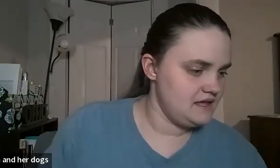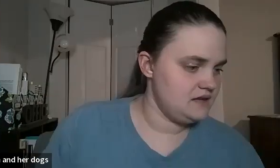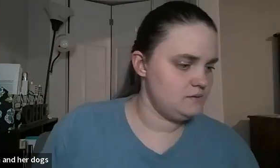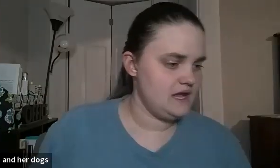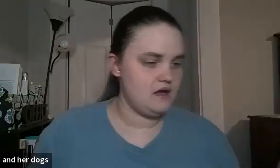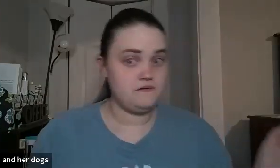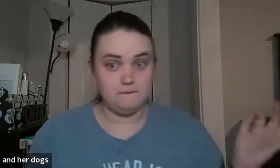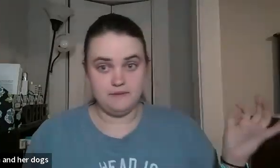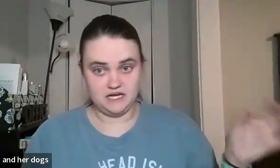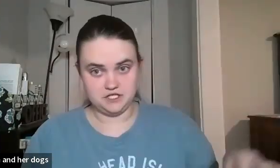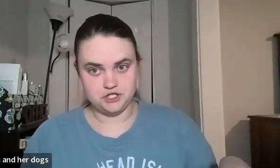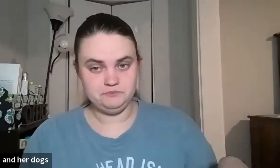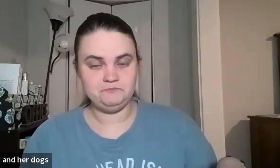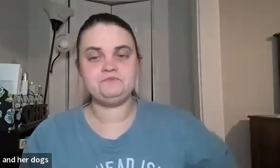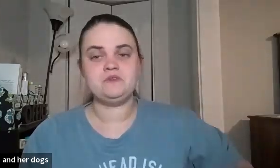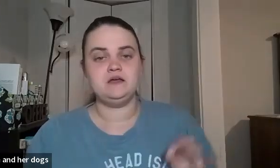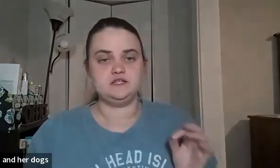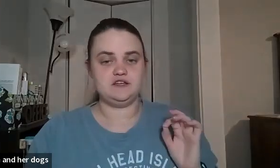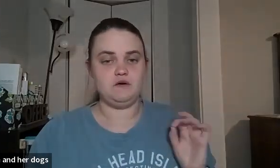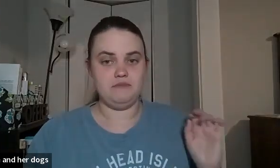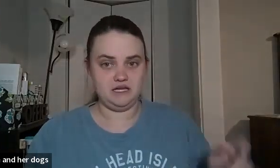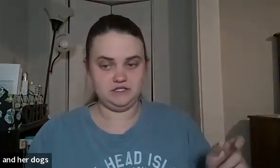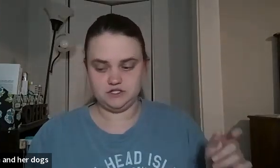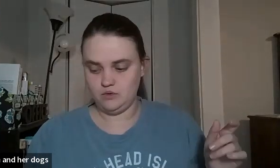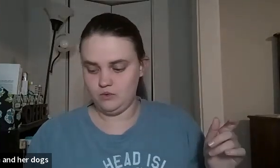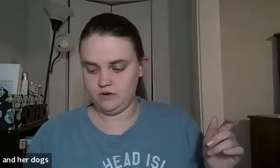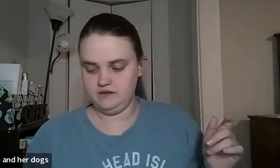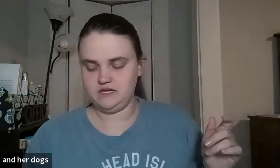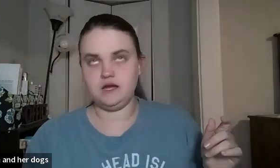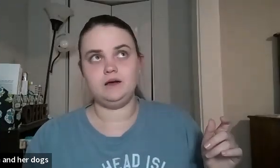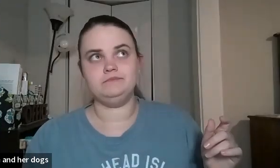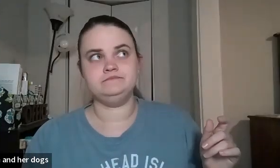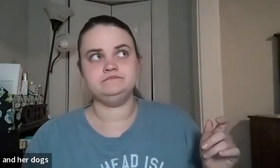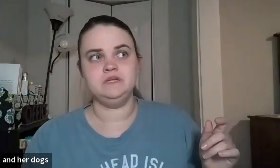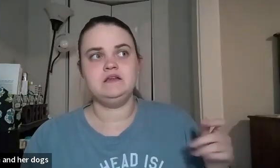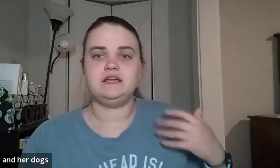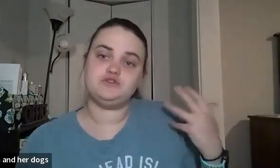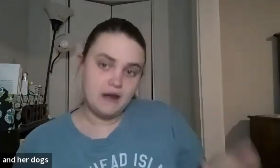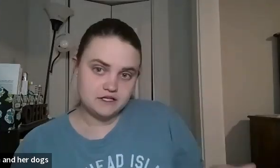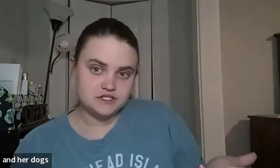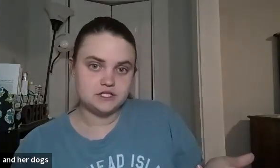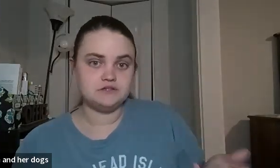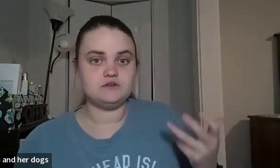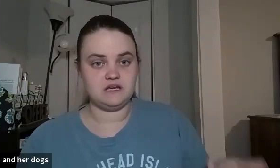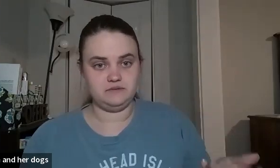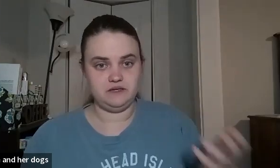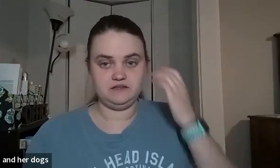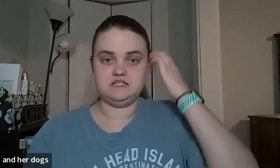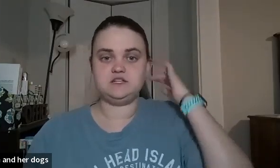Then we have manager. So a manager or even like a director, those kind of things is going